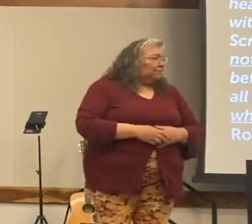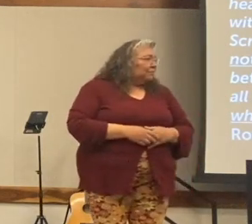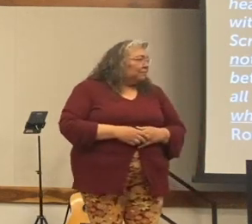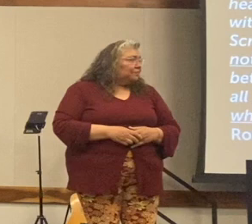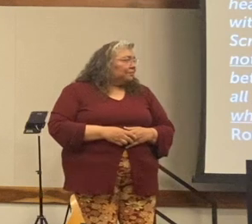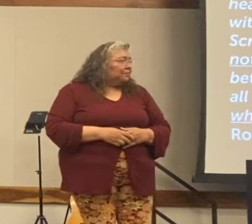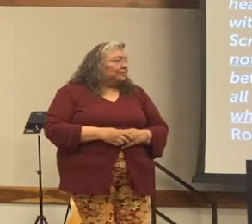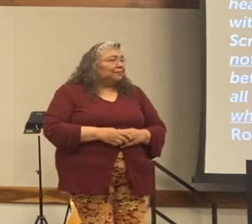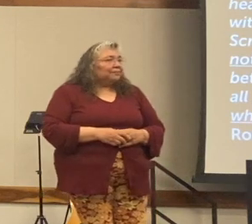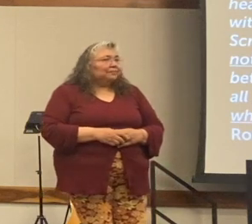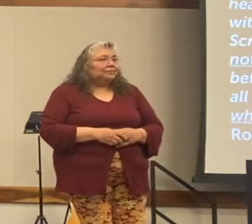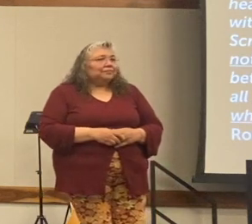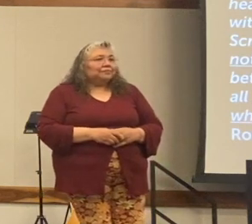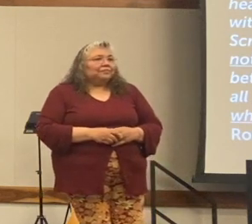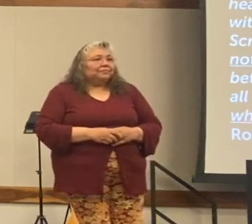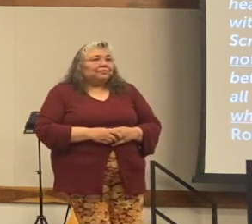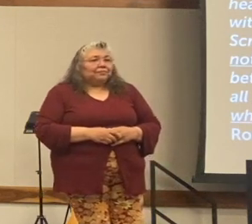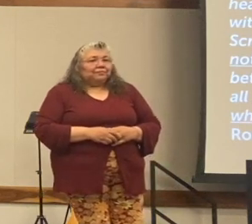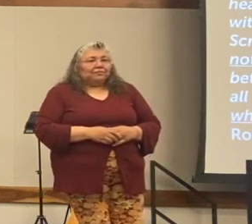saved.